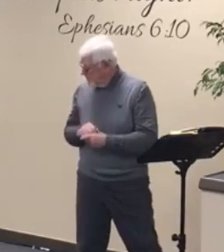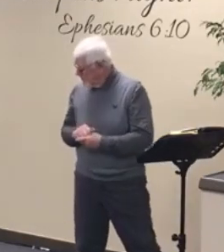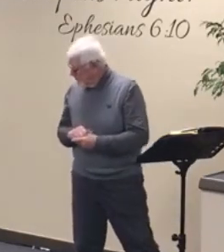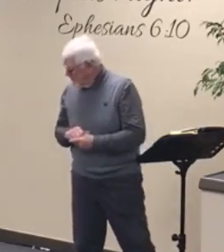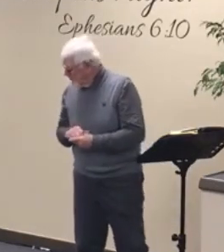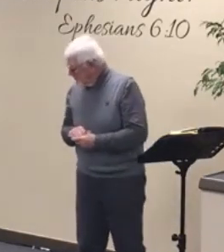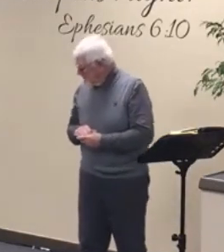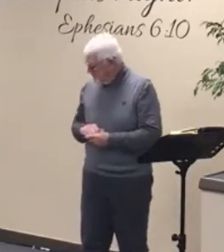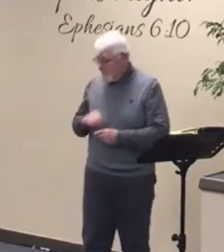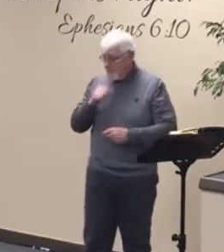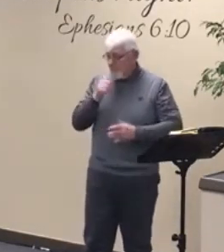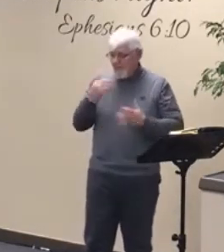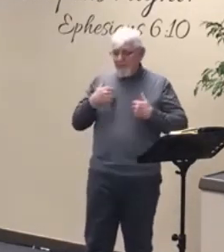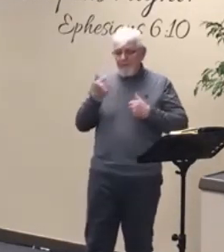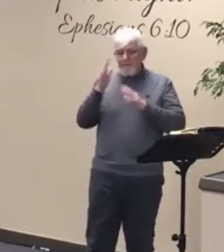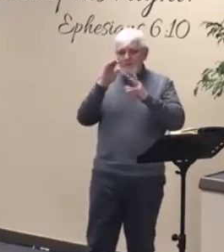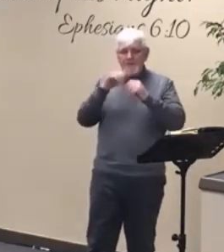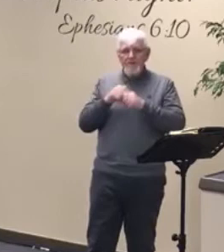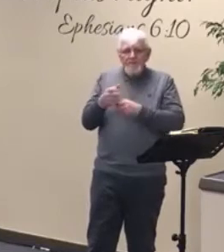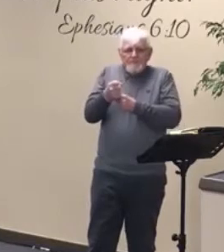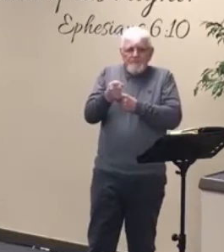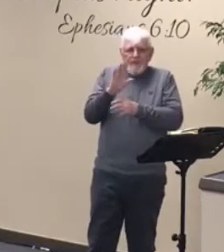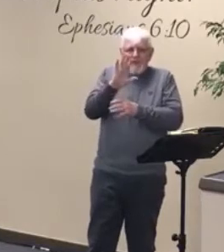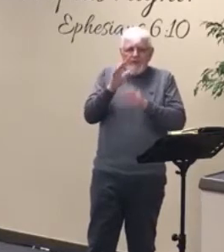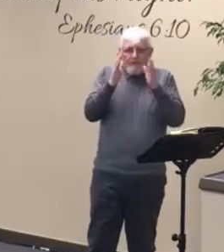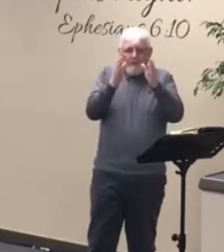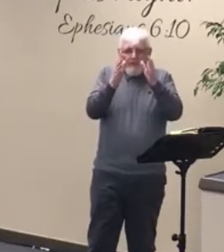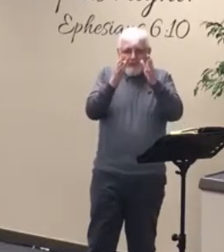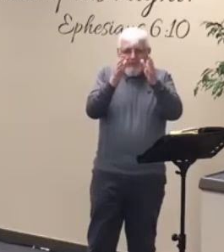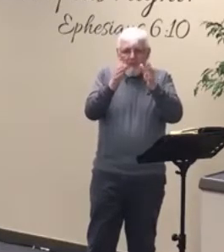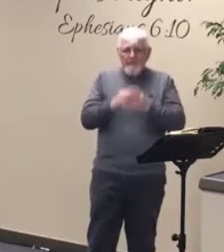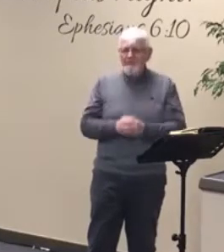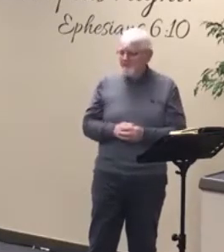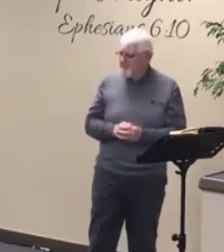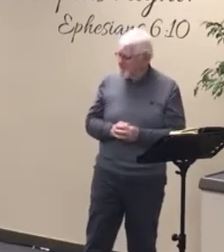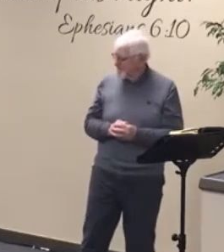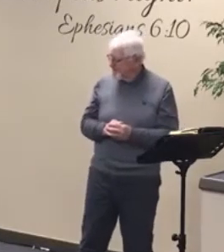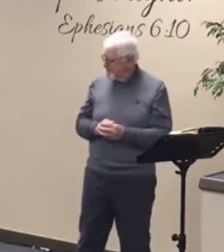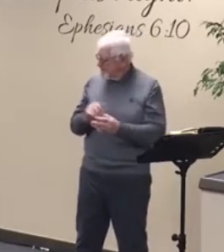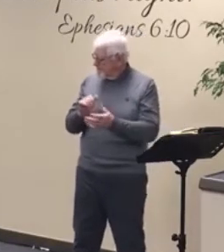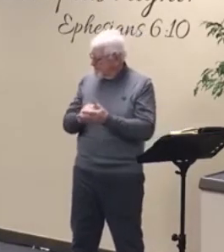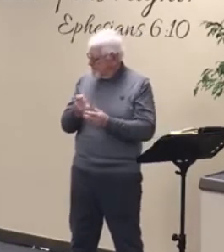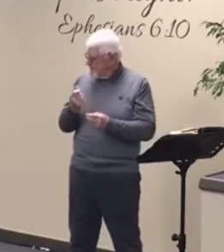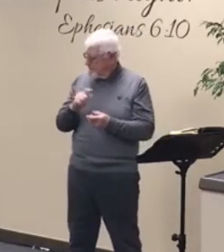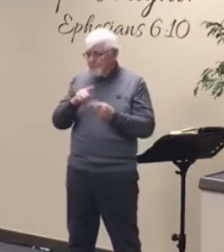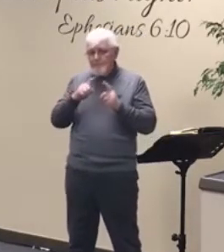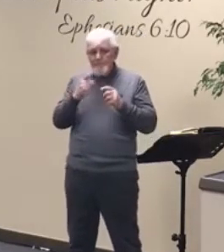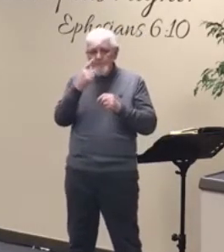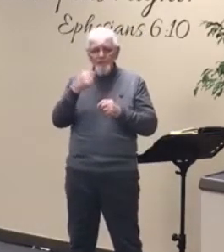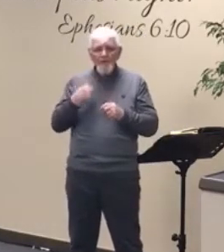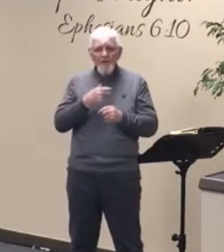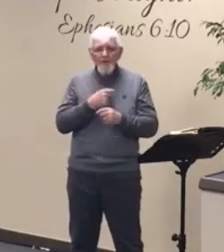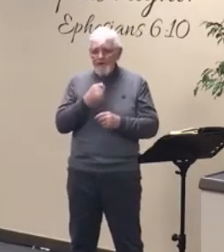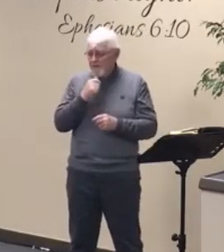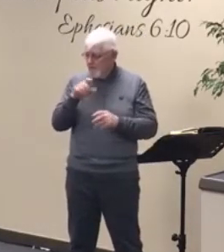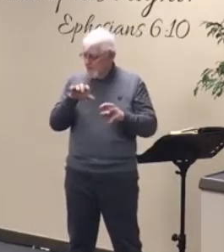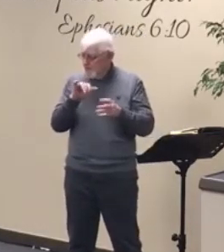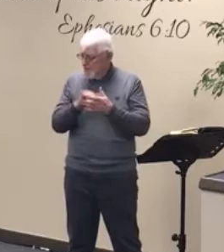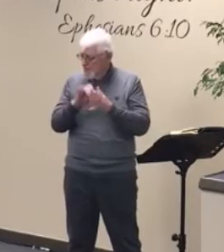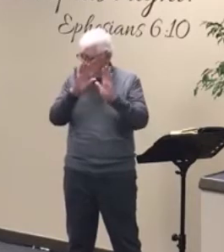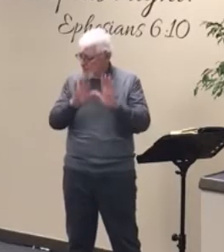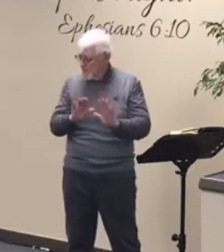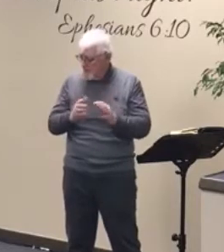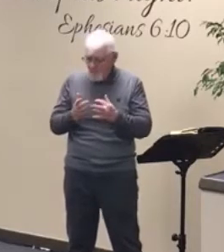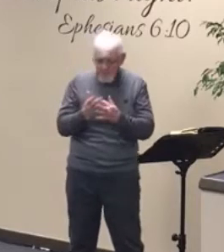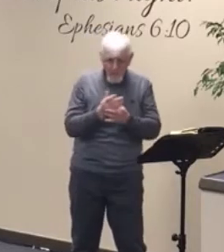He won't have any trouble holding your attention. All right, so that'll be a little different for us. We haven't done a Sunday